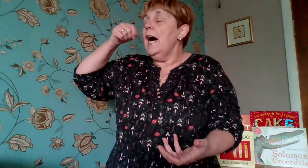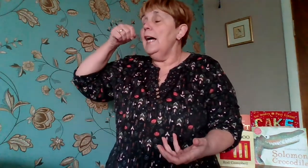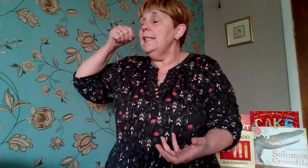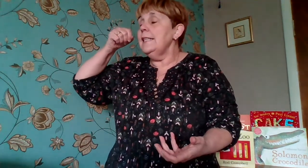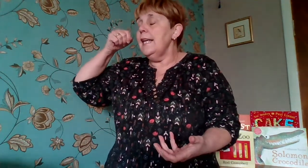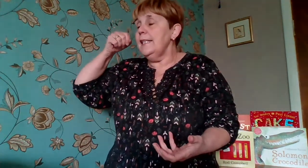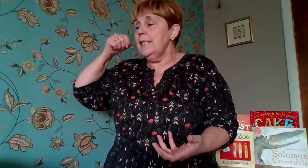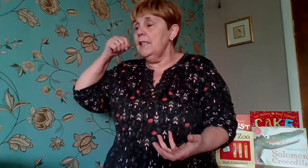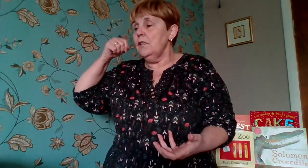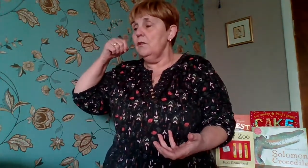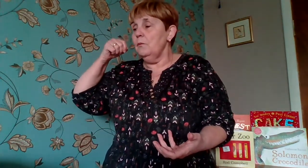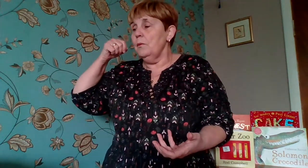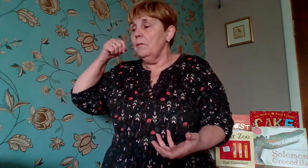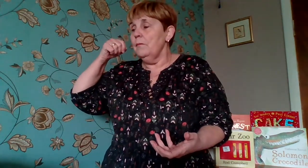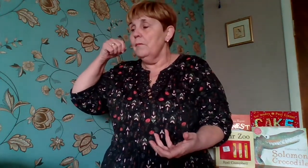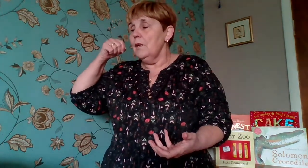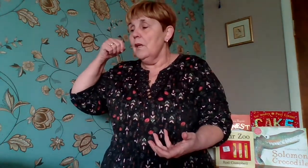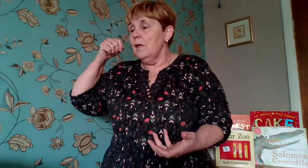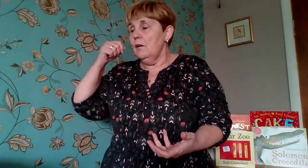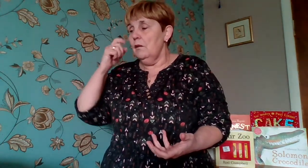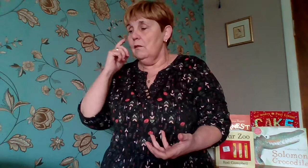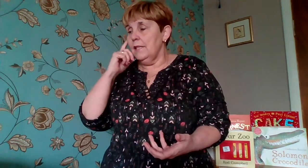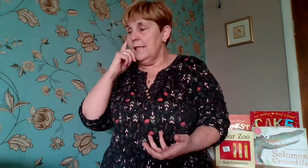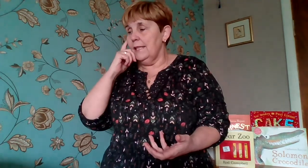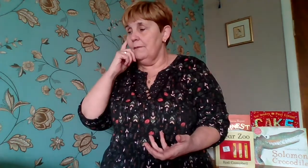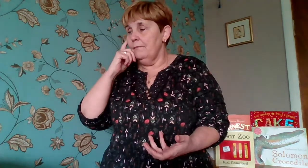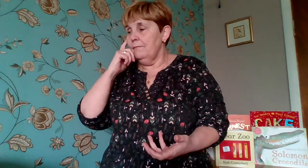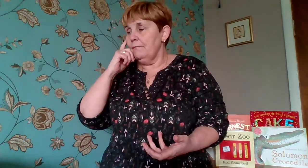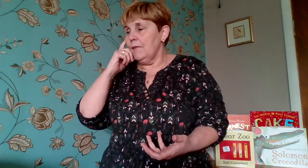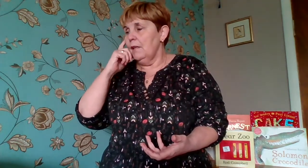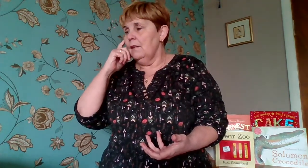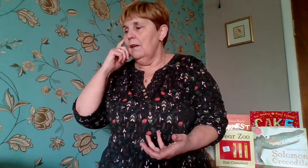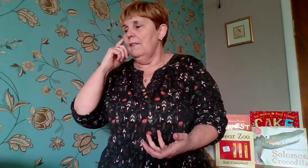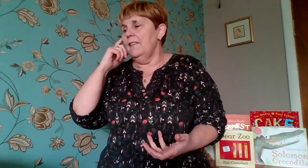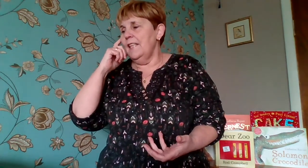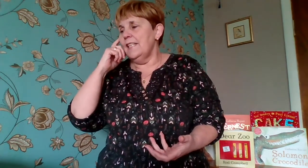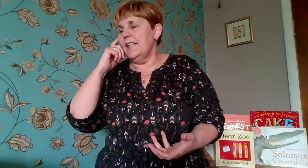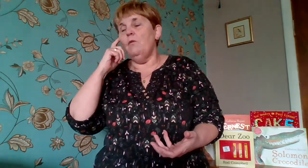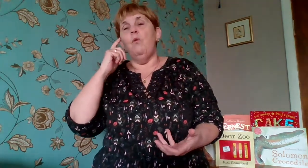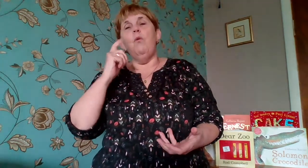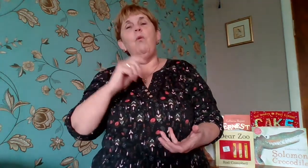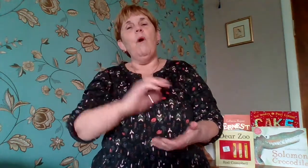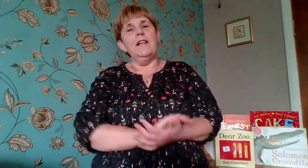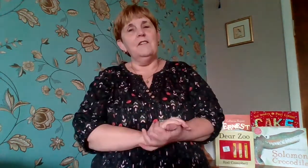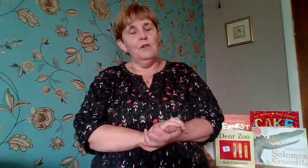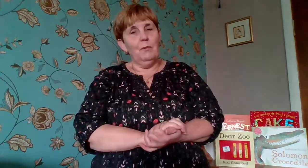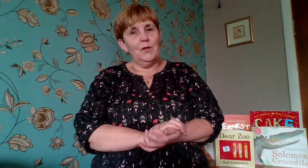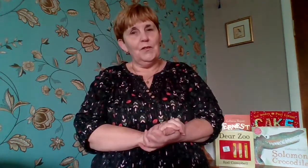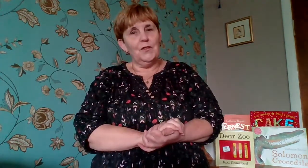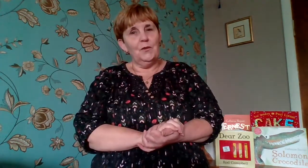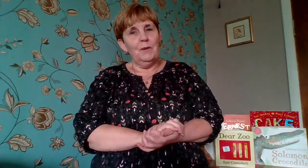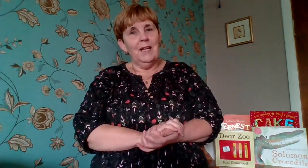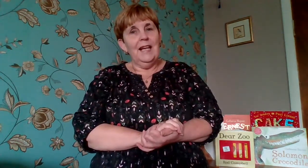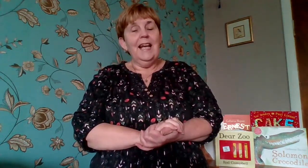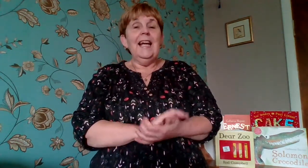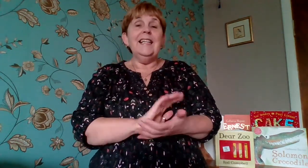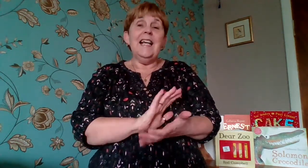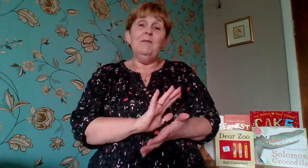and he tasted the soup. Oh, he said, this is a wonderful pot of soup. He said,